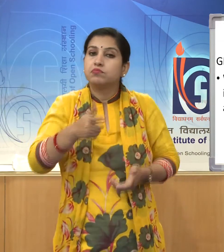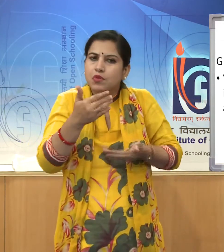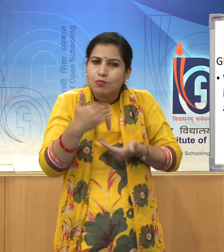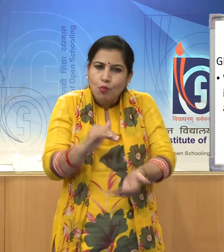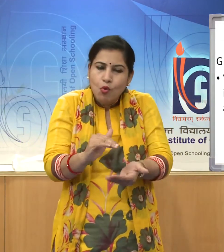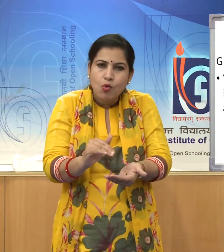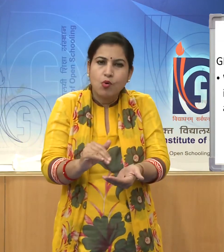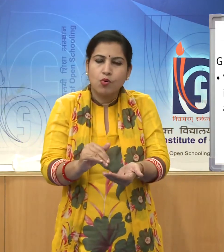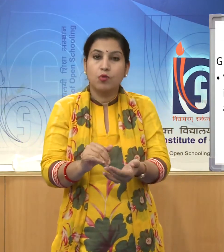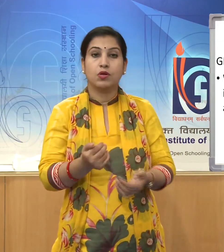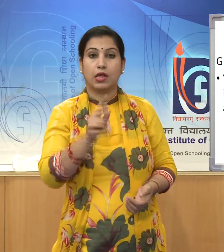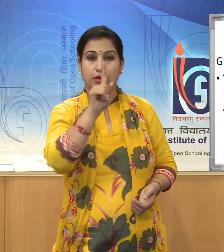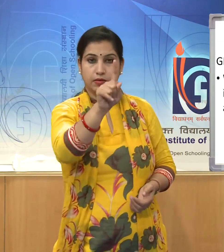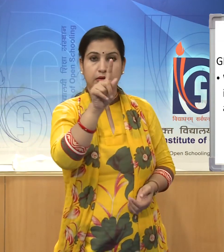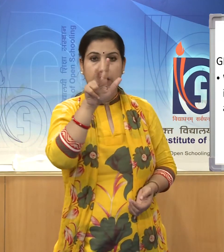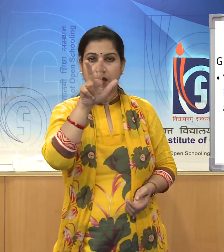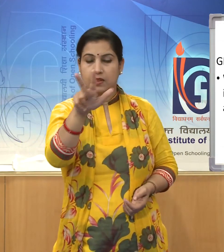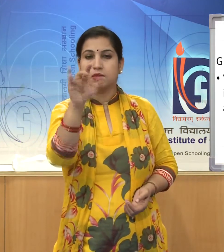Was born in 1806